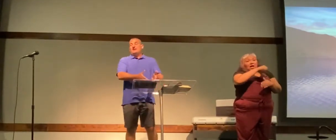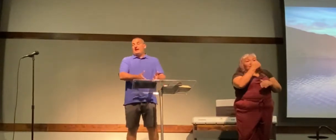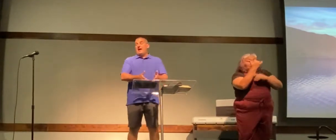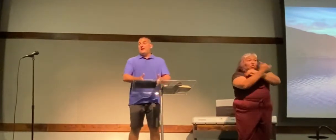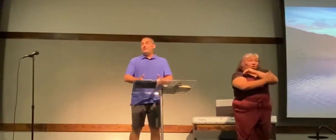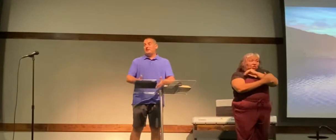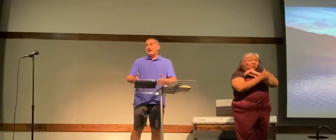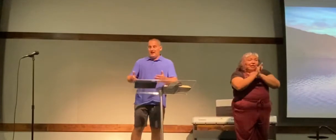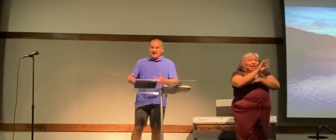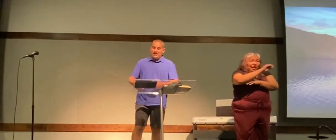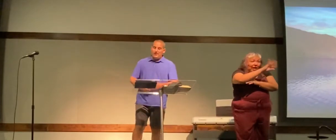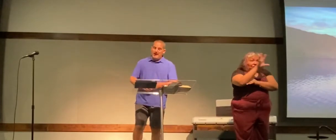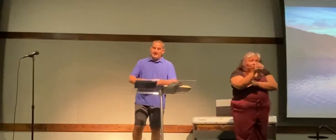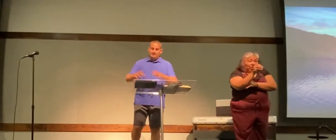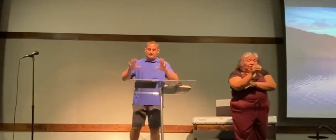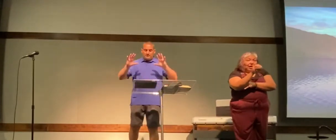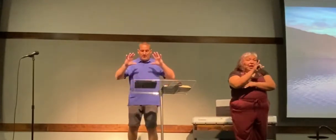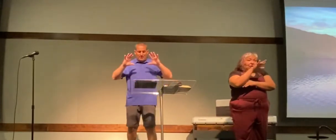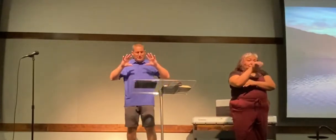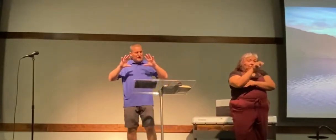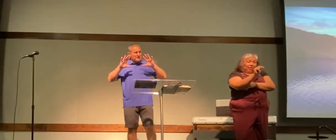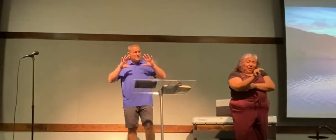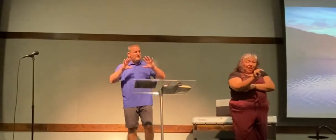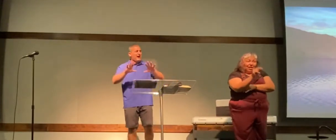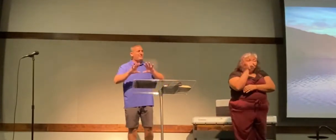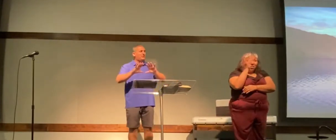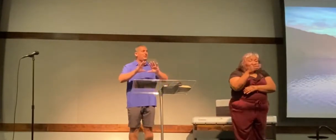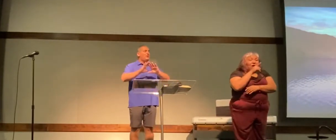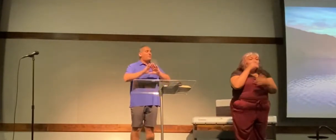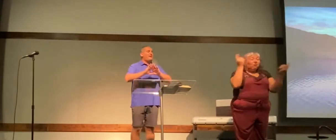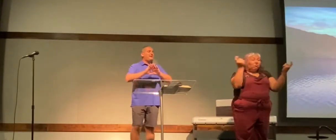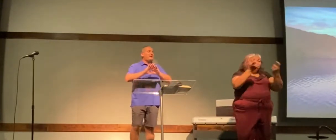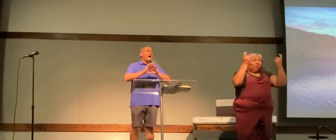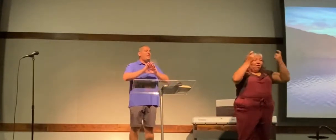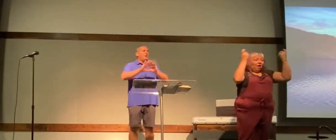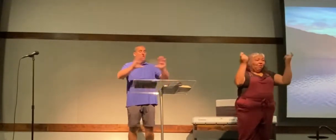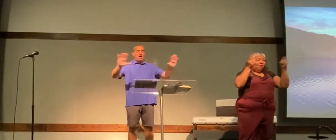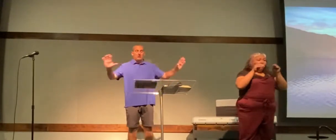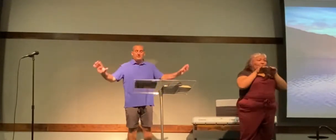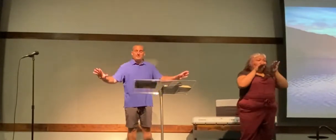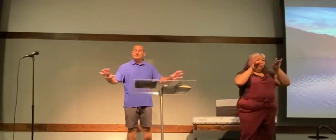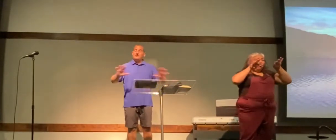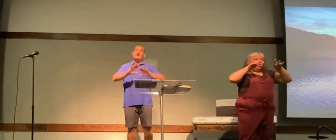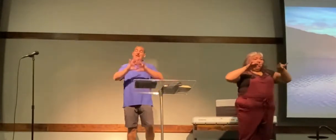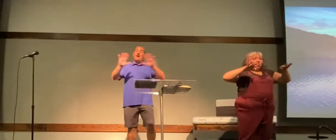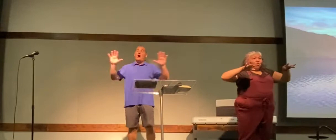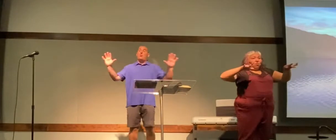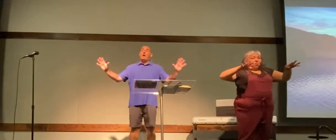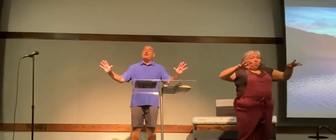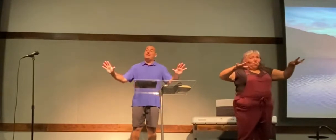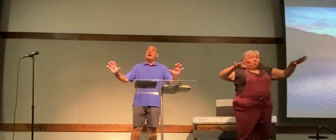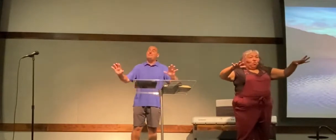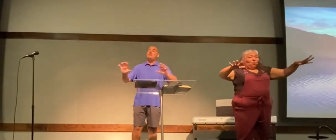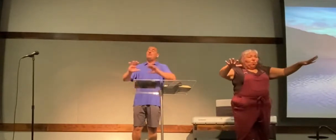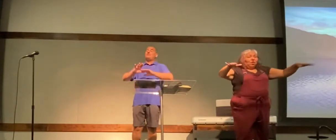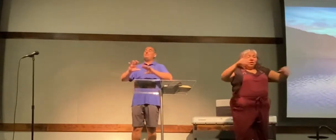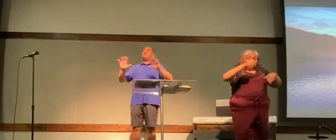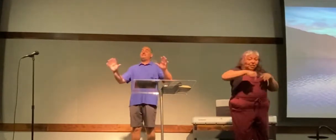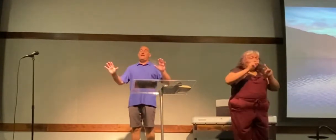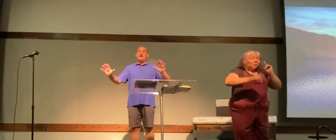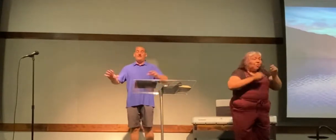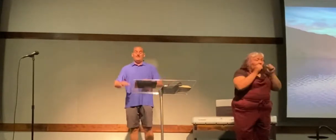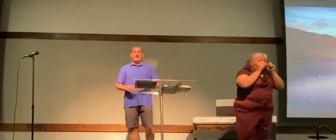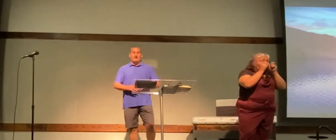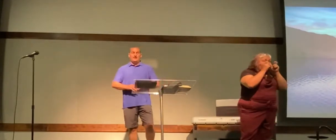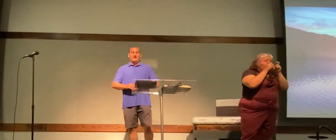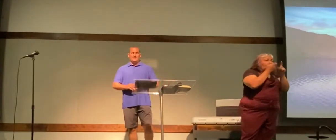In other countries like Africa and Iran, there is revival breaking out all over this place. They are waking up from a